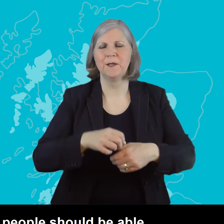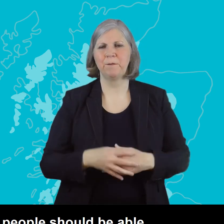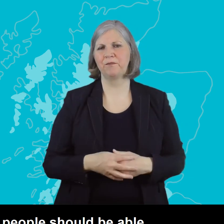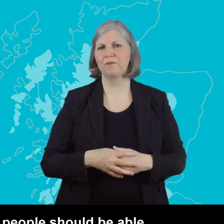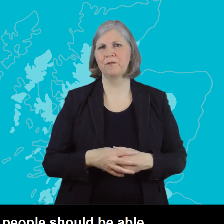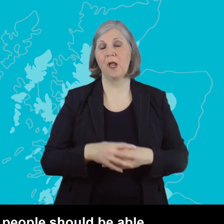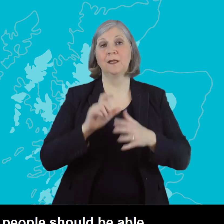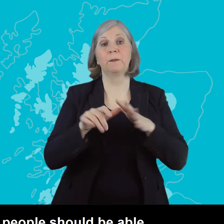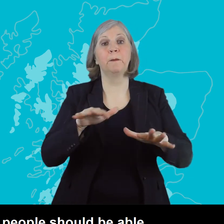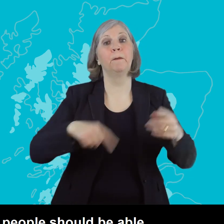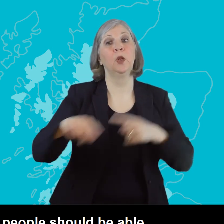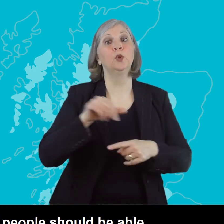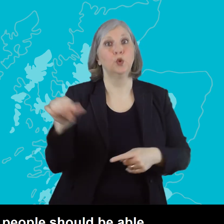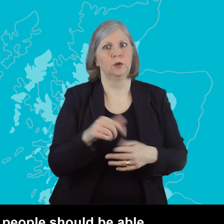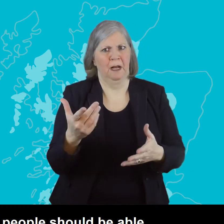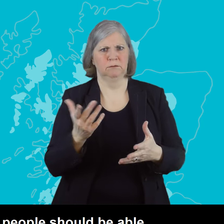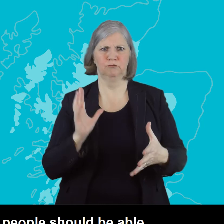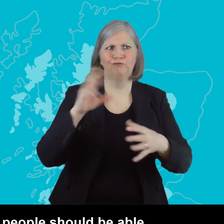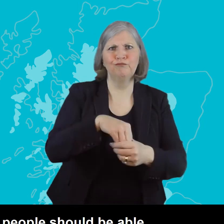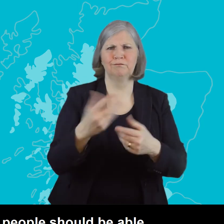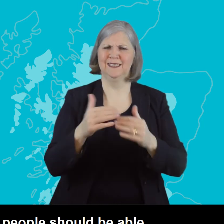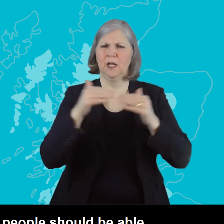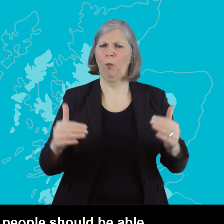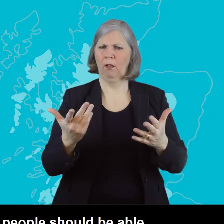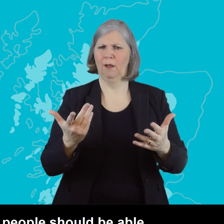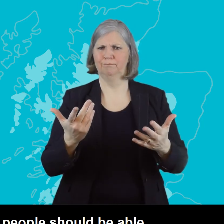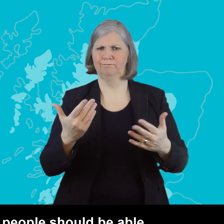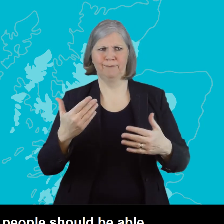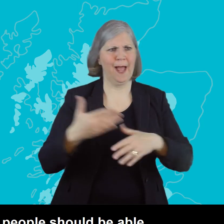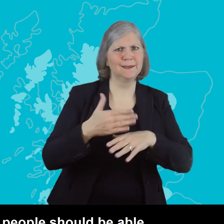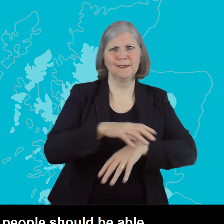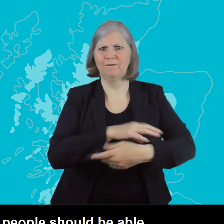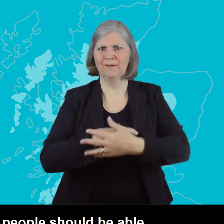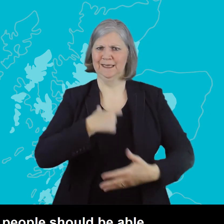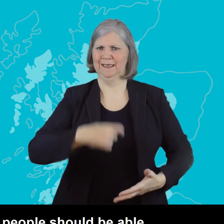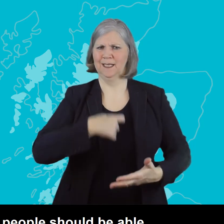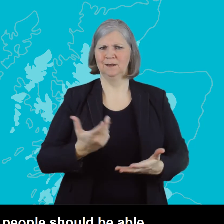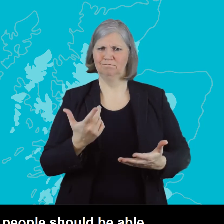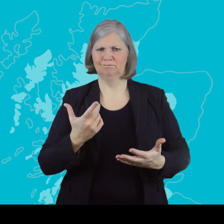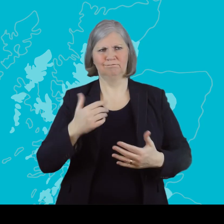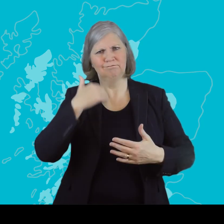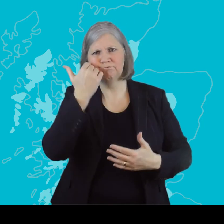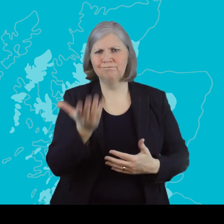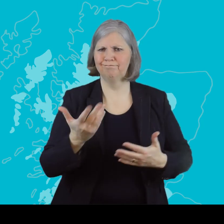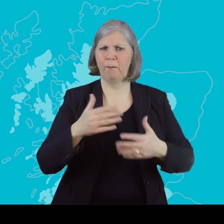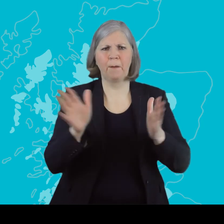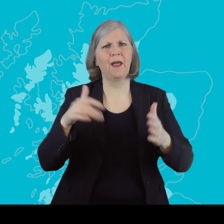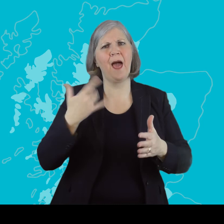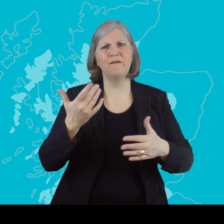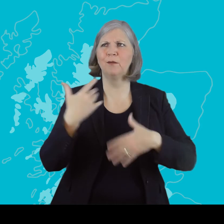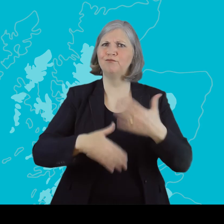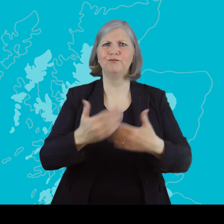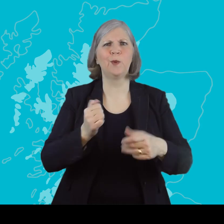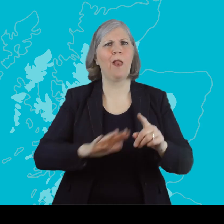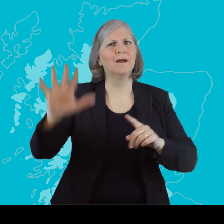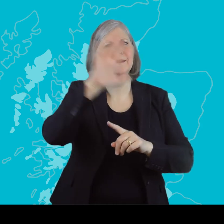9. Active participation. Disabled people should be able to participate as equal and active citizens in all aspects of daily and public life in